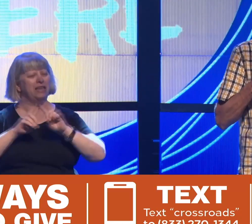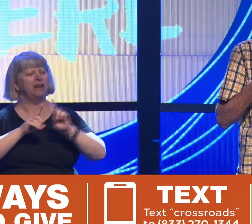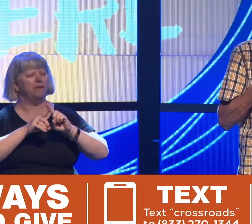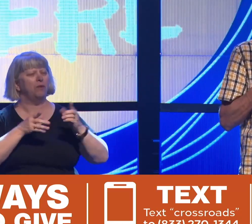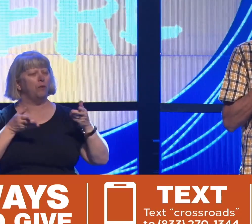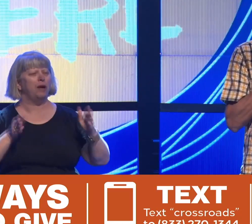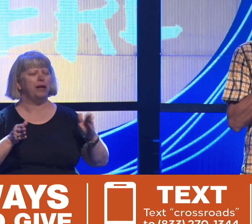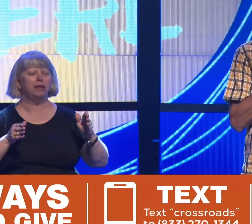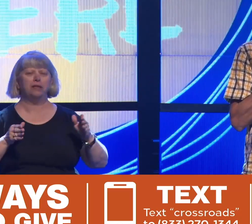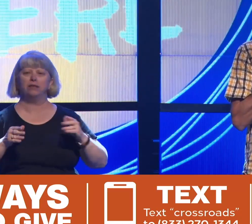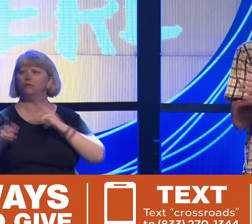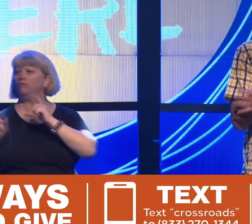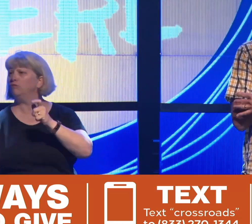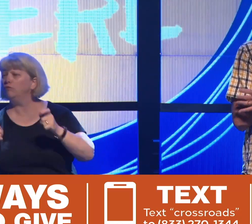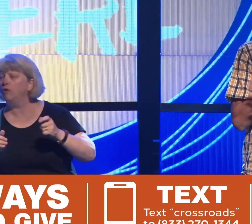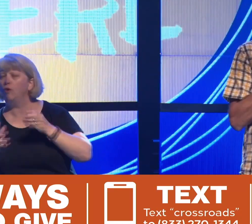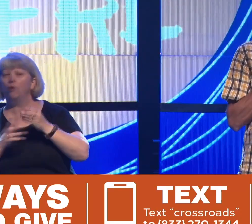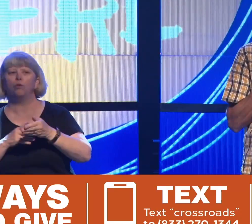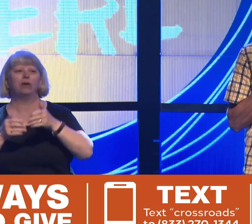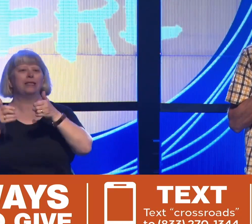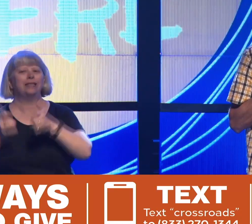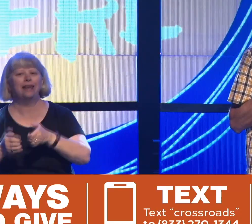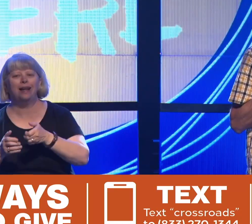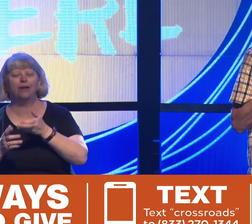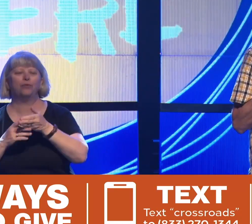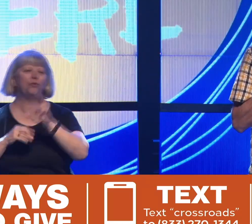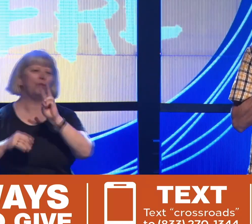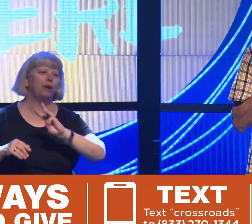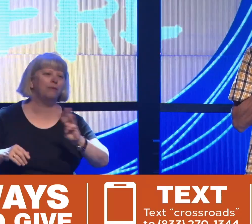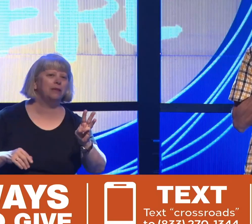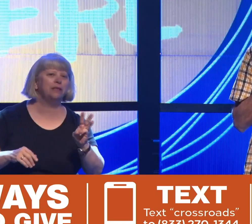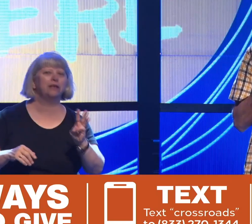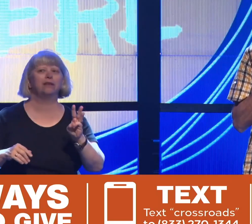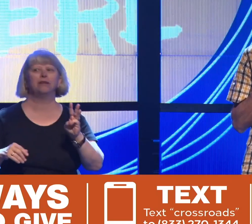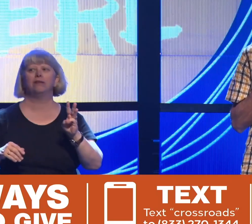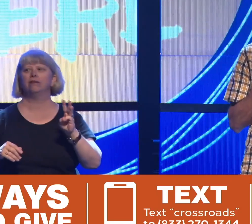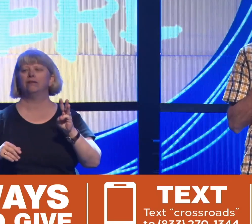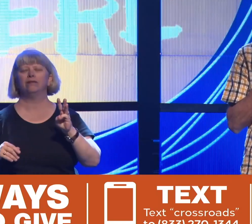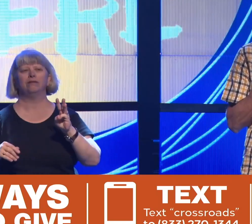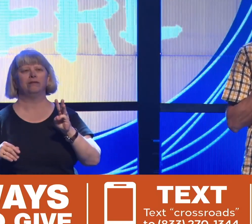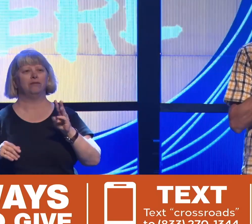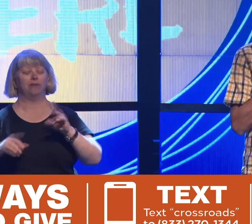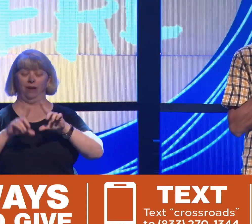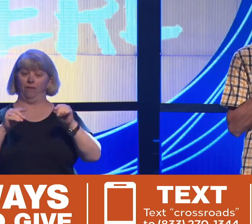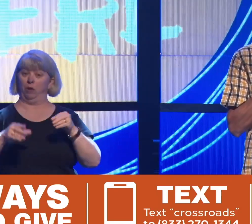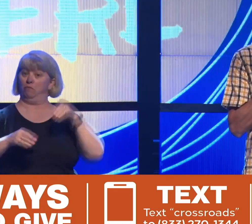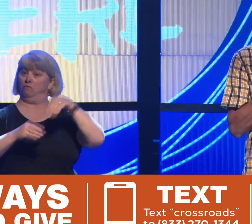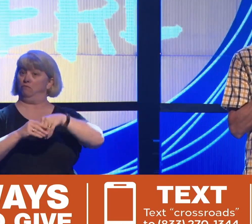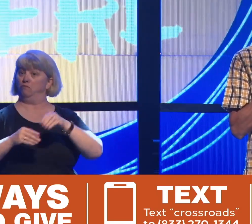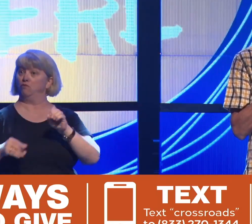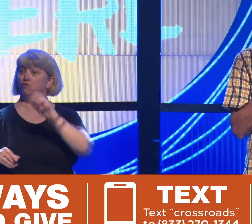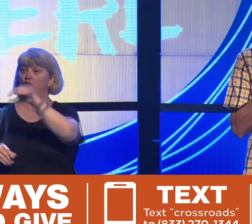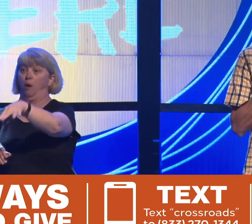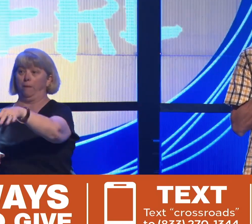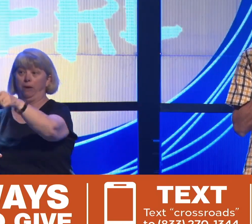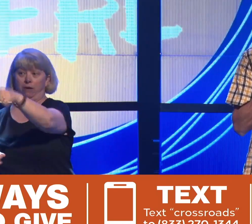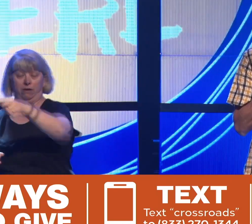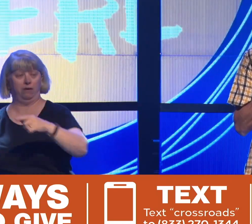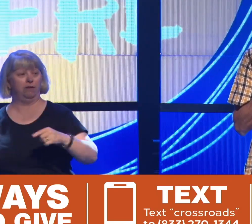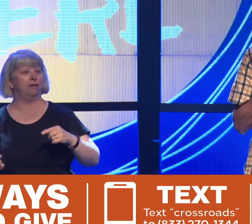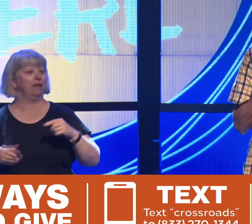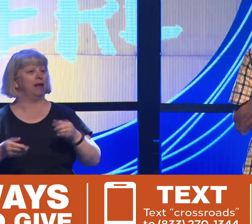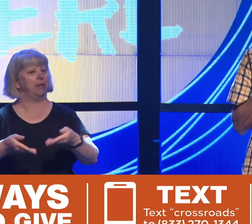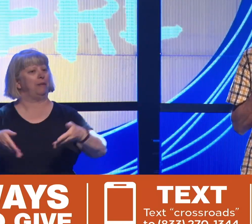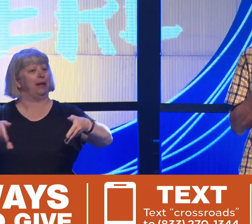donate. You can give through the text. You can give through our website. You can put it in the envelope and drop it in the offering basket at the